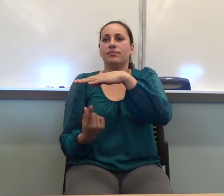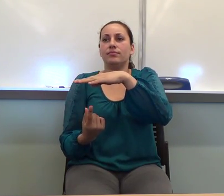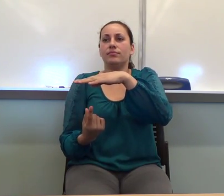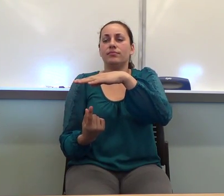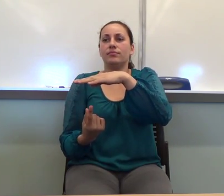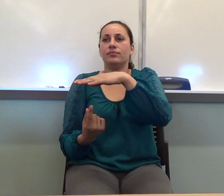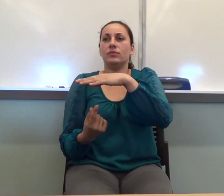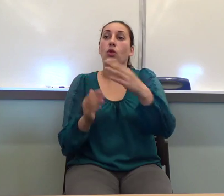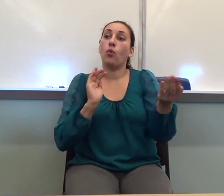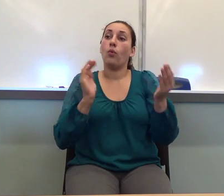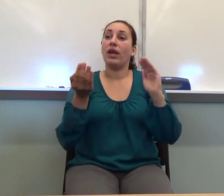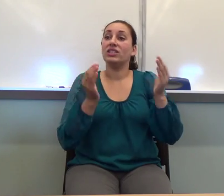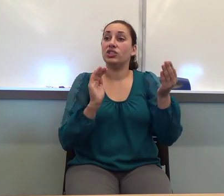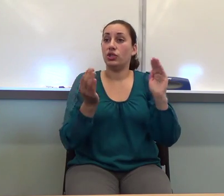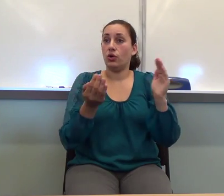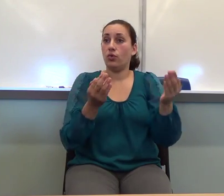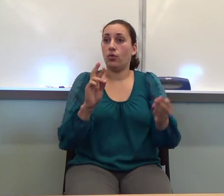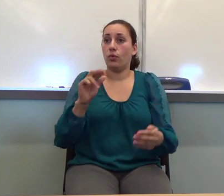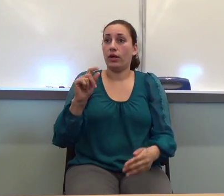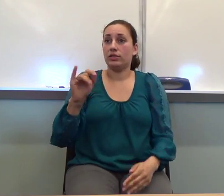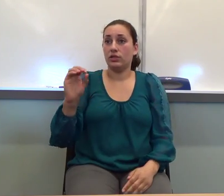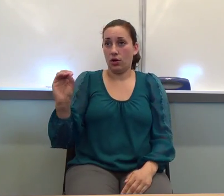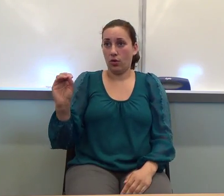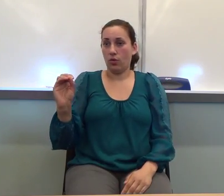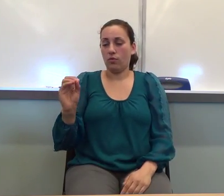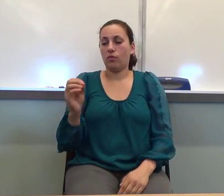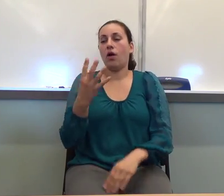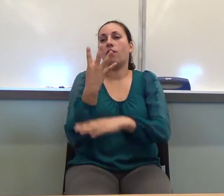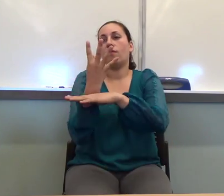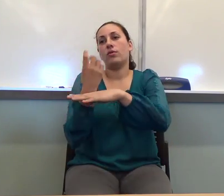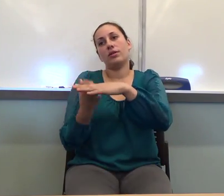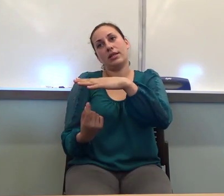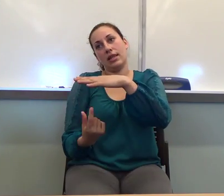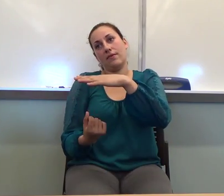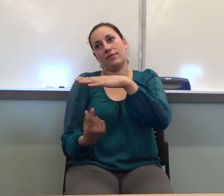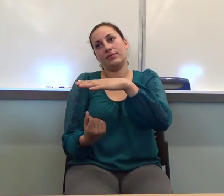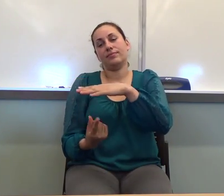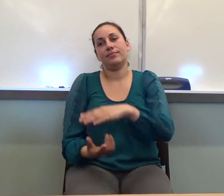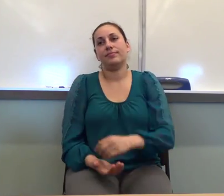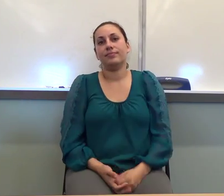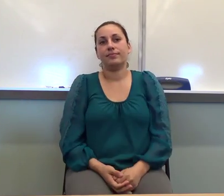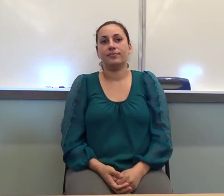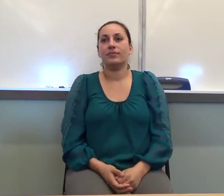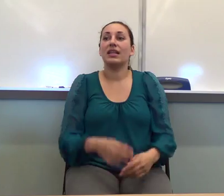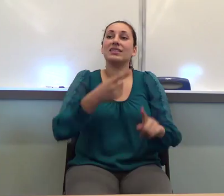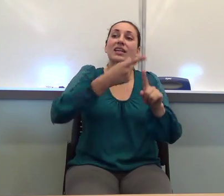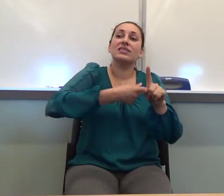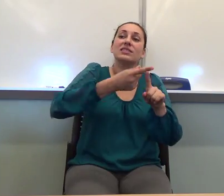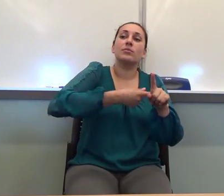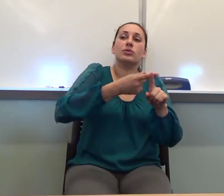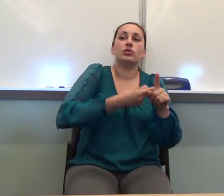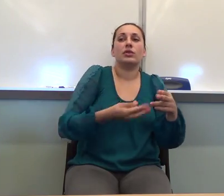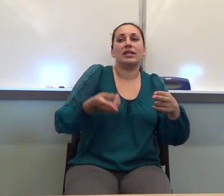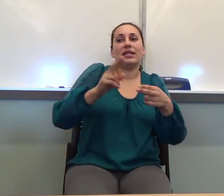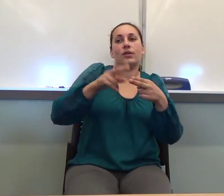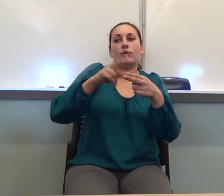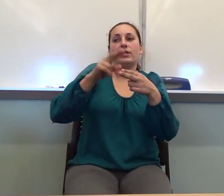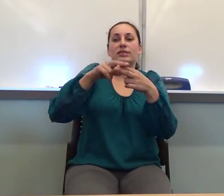11. Yeah. That's the increase in temperature to the temperature at 8 a.m.